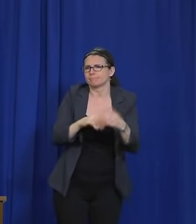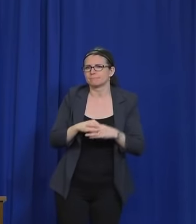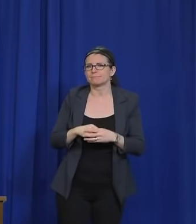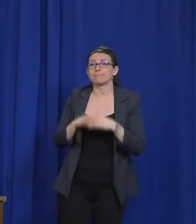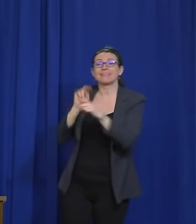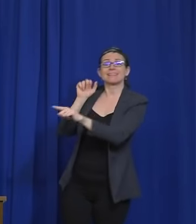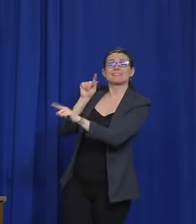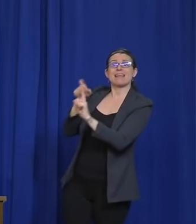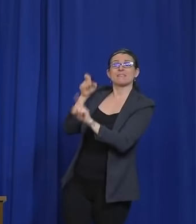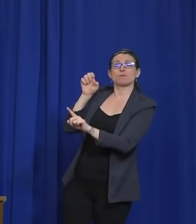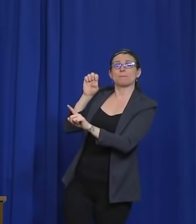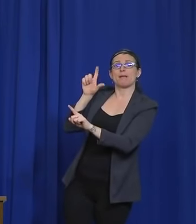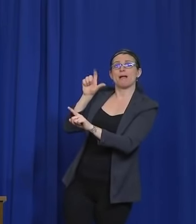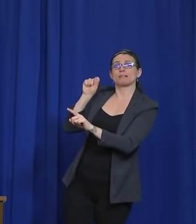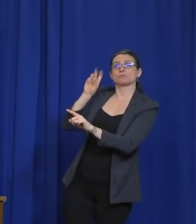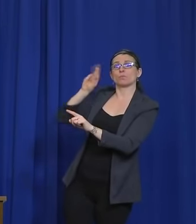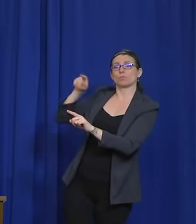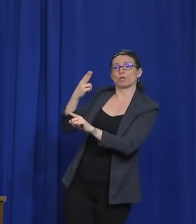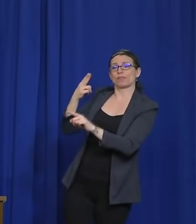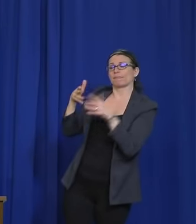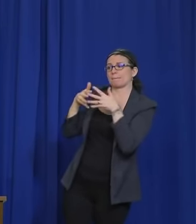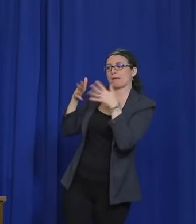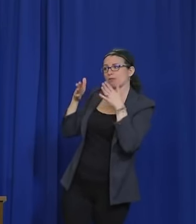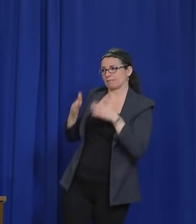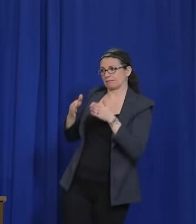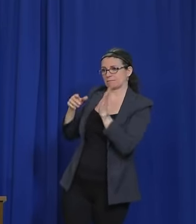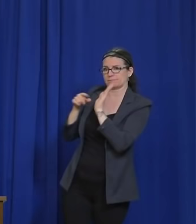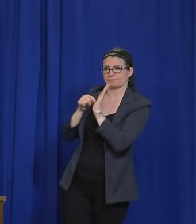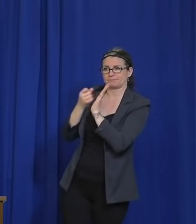American. Thank you very much.